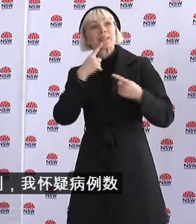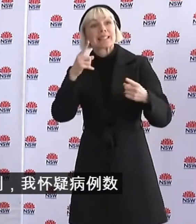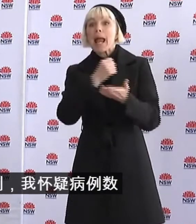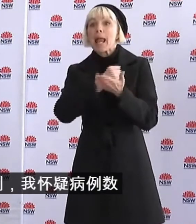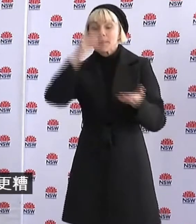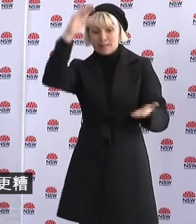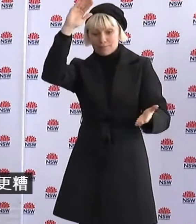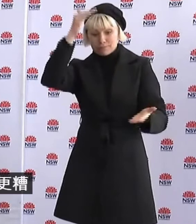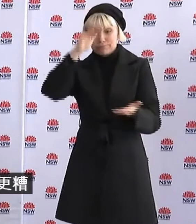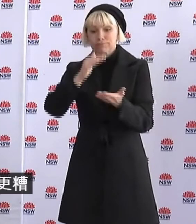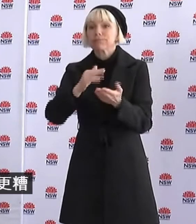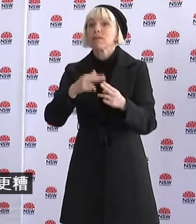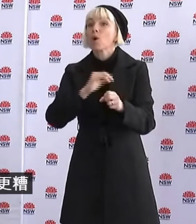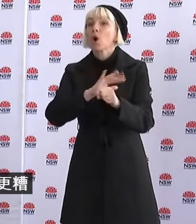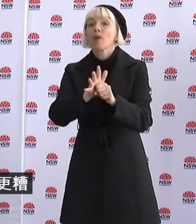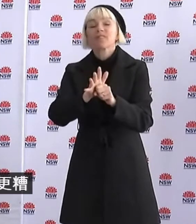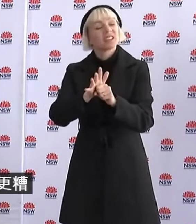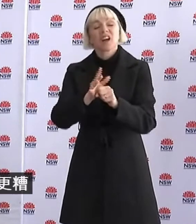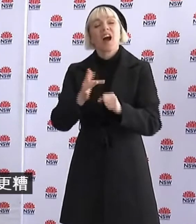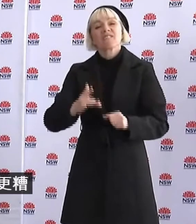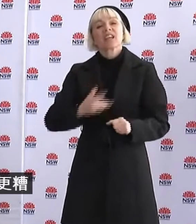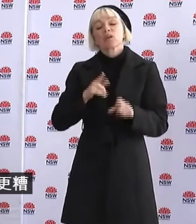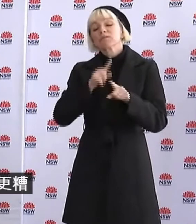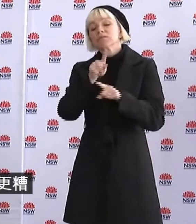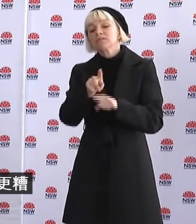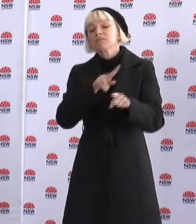I suspect case numbers will get worse before they get better.